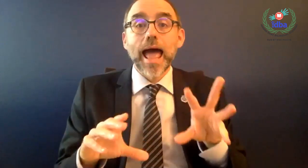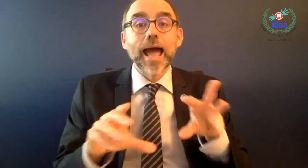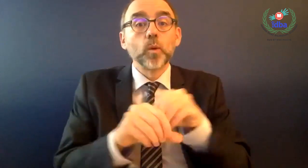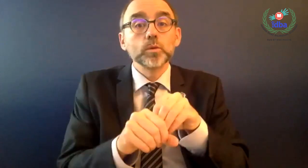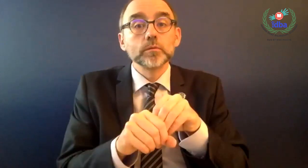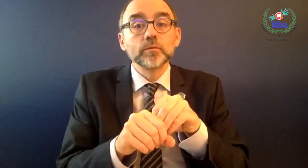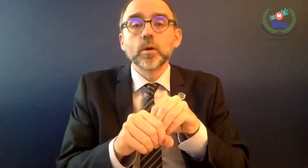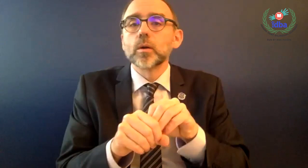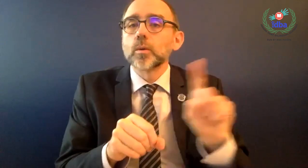without,